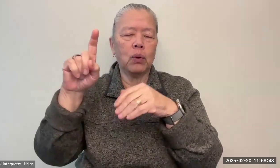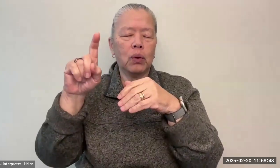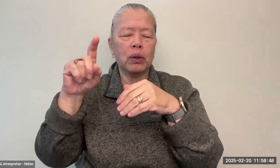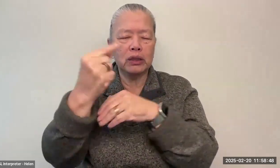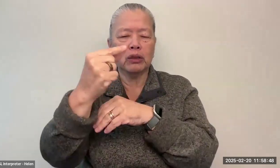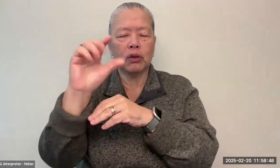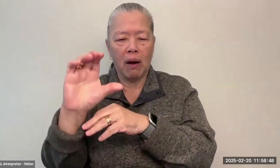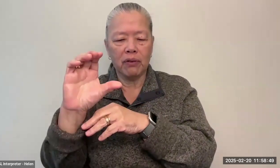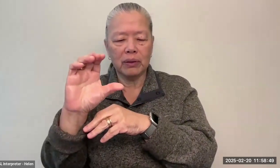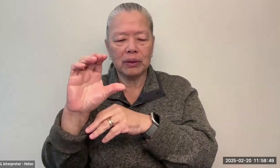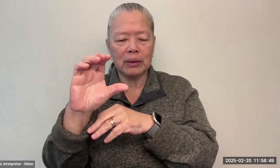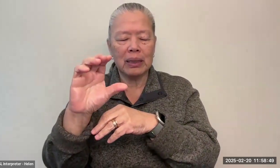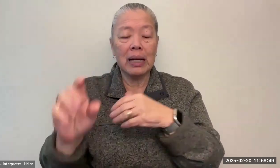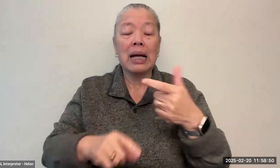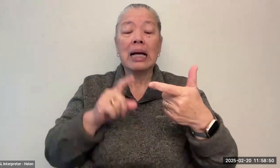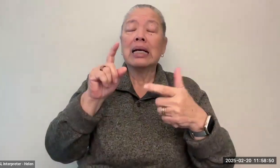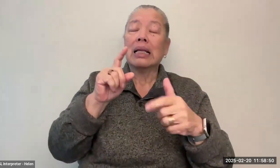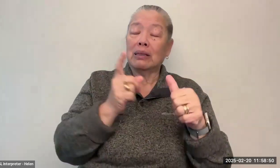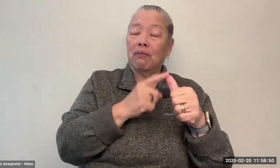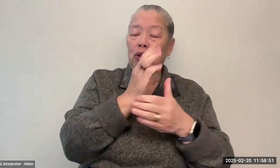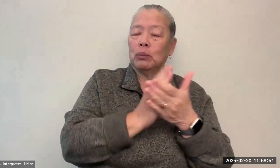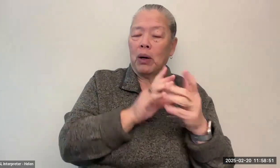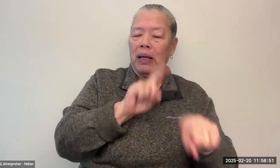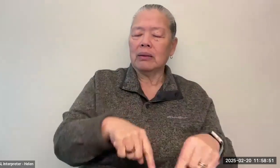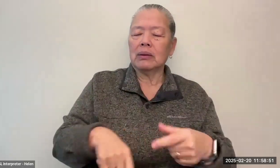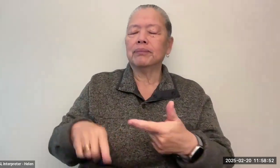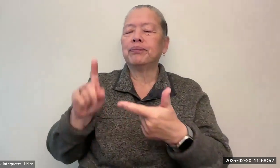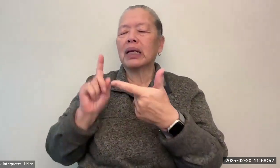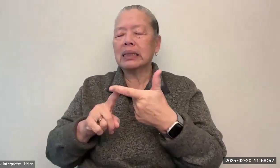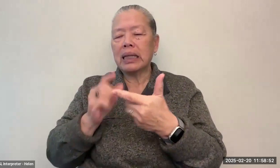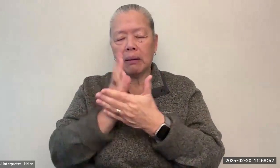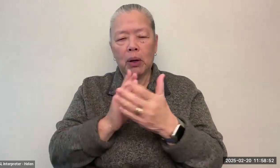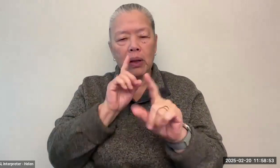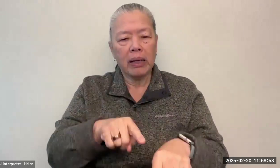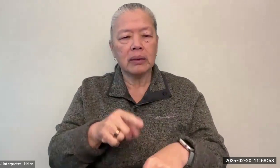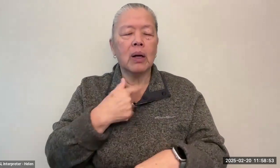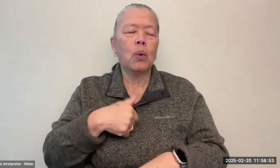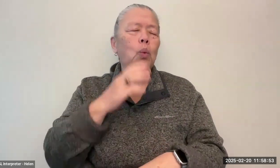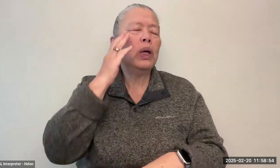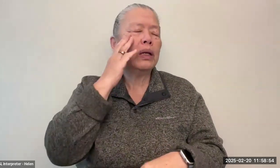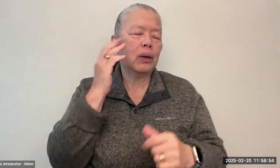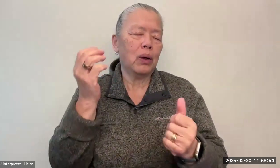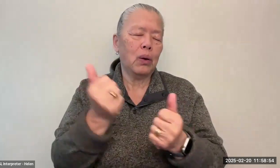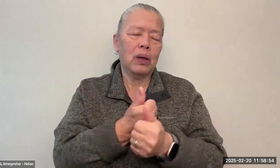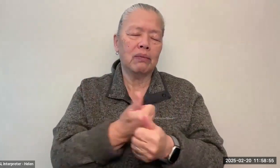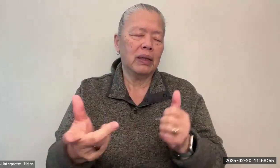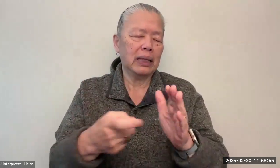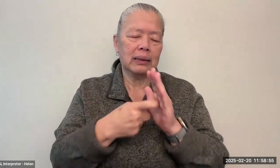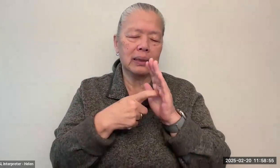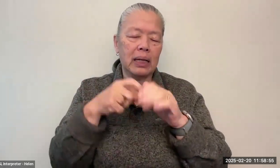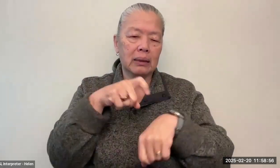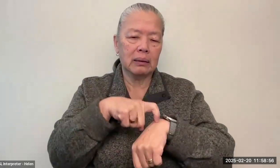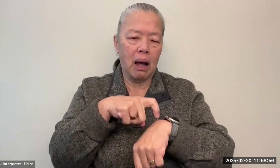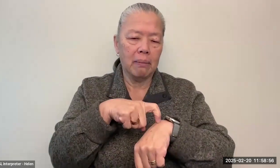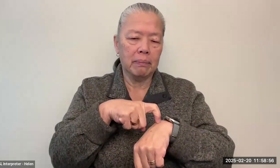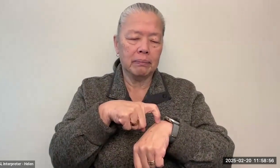question. The second answer to the question is that we know that everything takes time. So it will